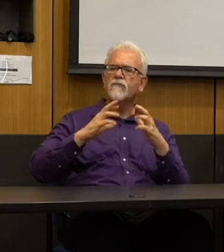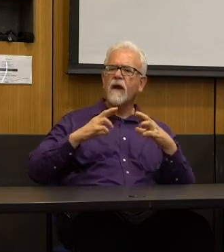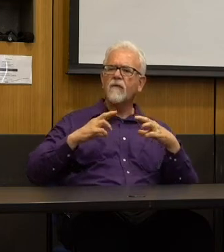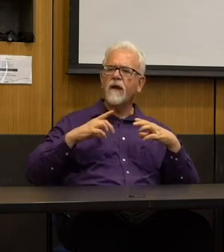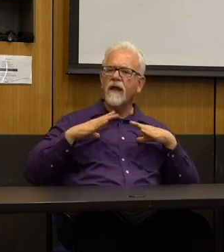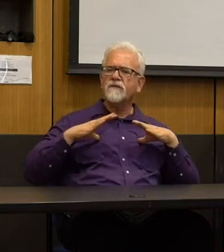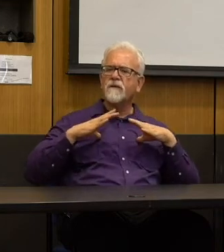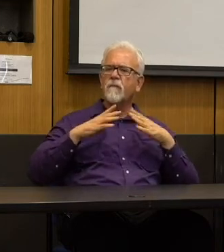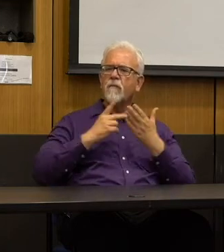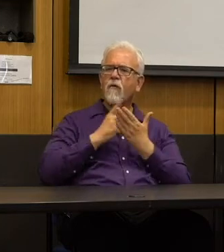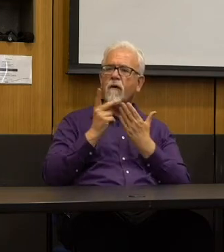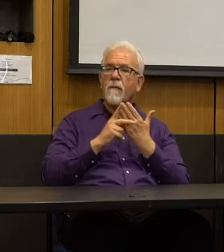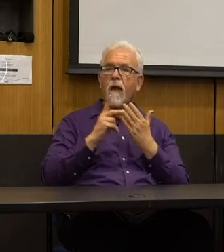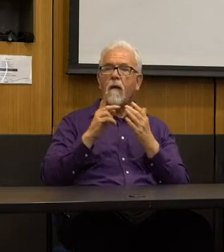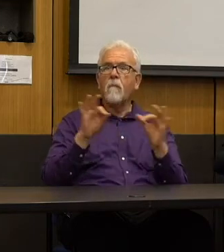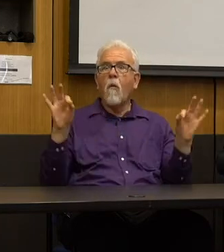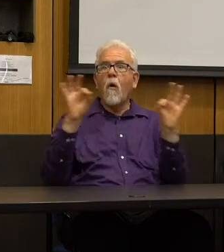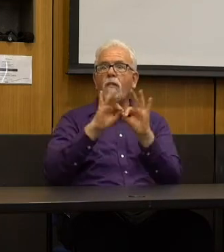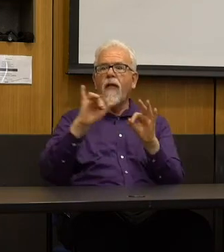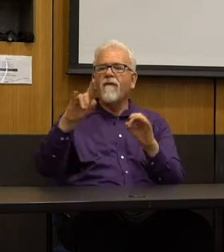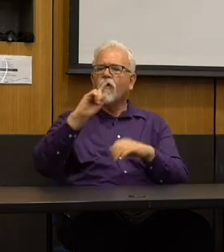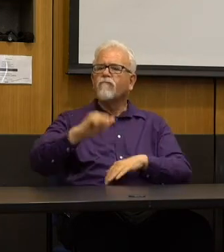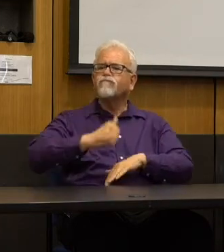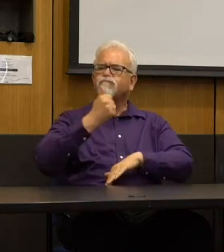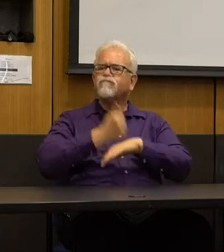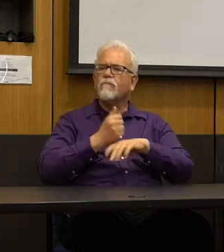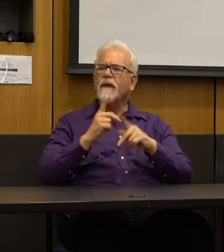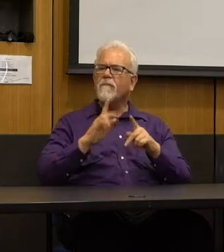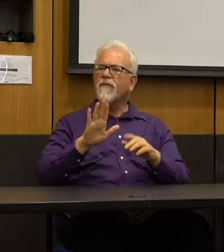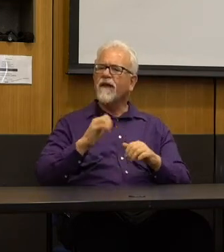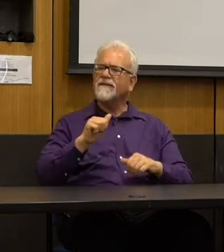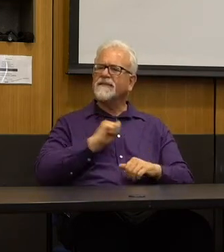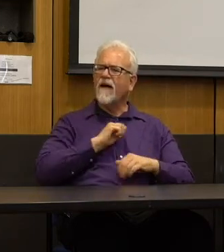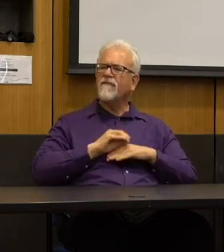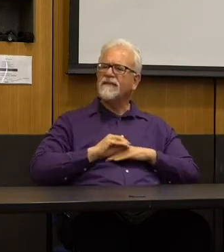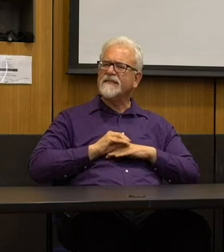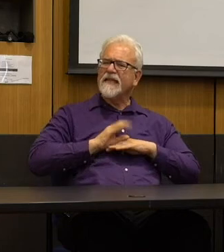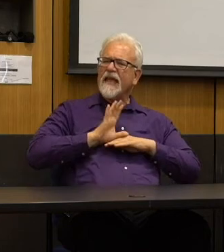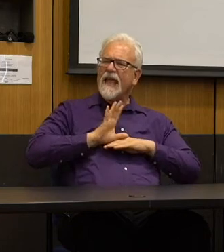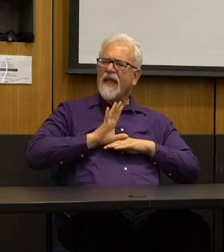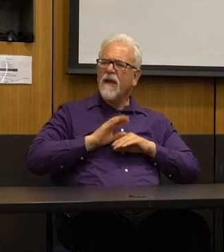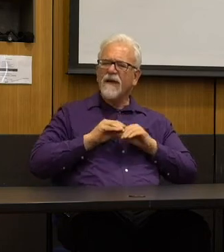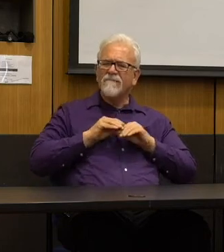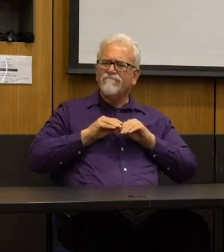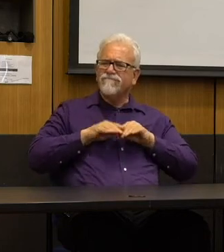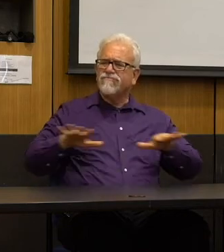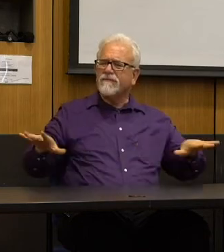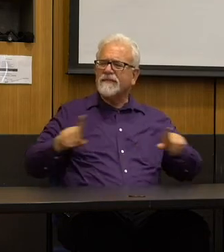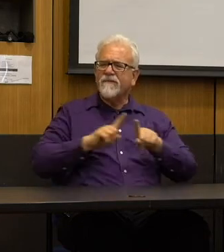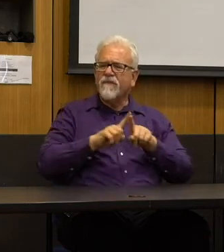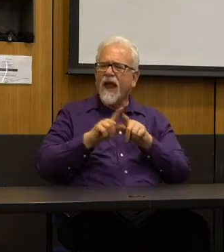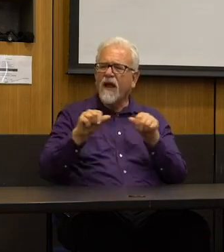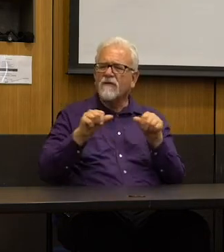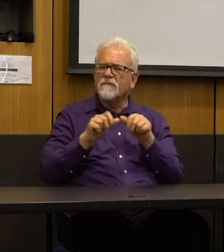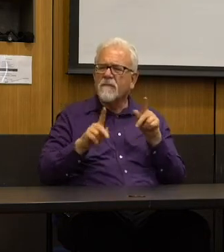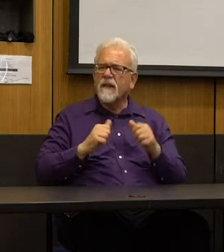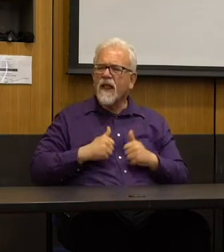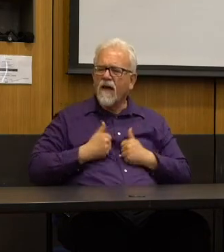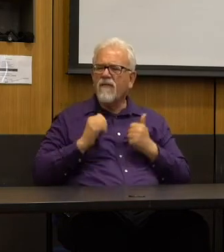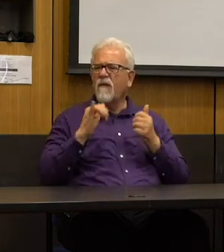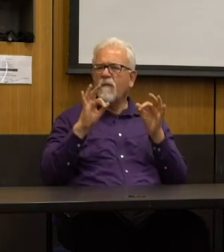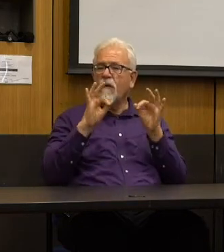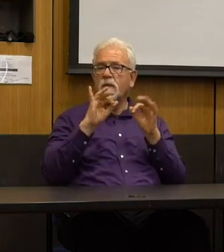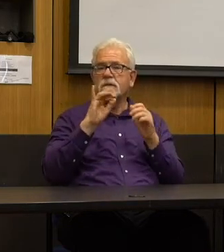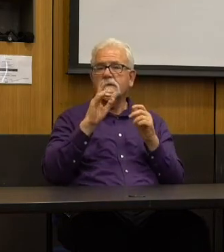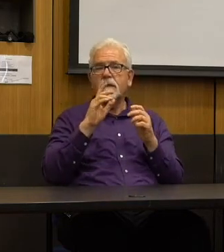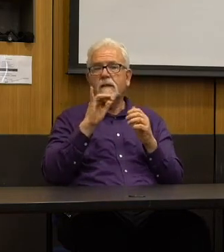Recreation from how important that was for establishing people's self-esteem and went into all areas of people's lives. And how important it was, something at the time was just